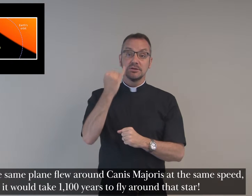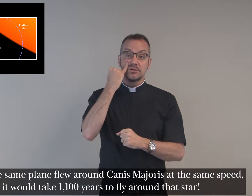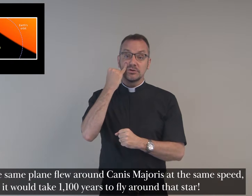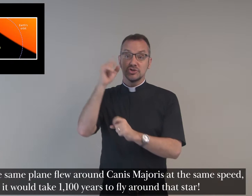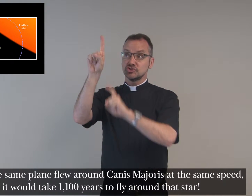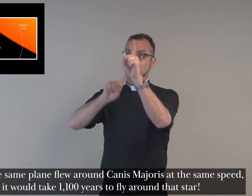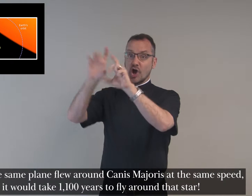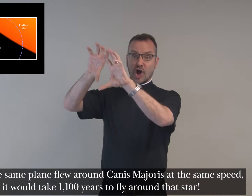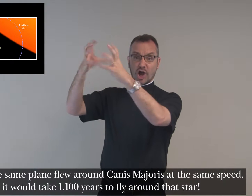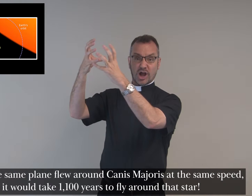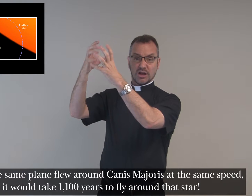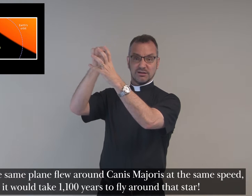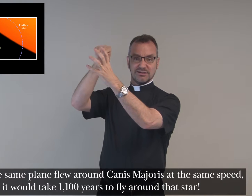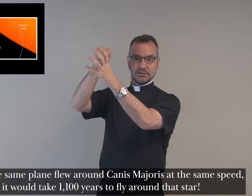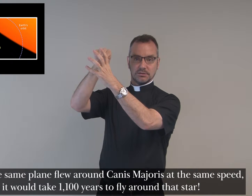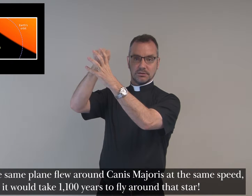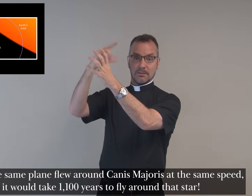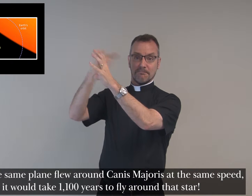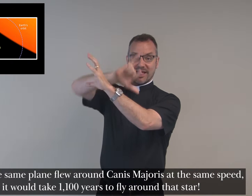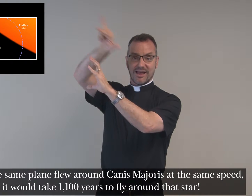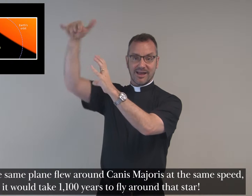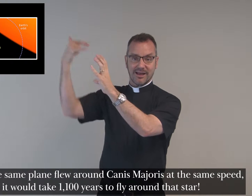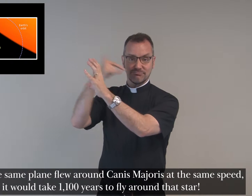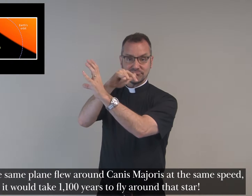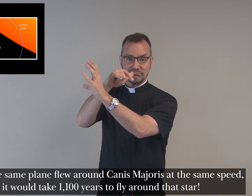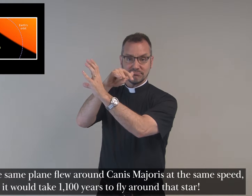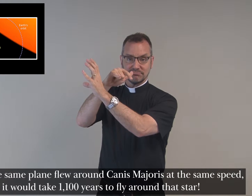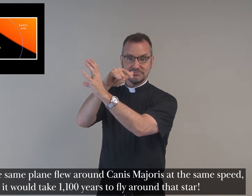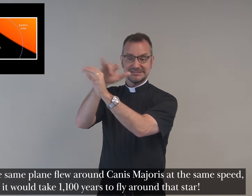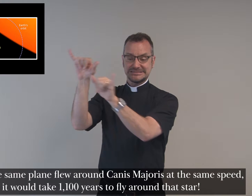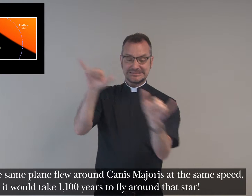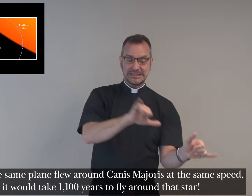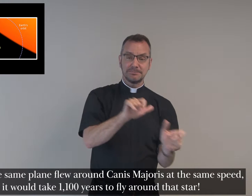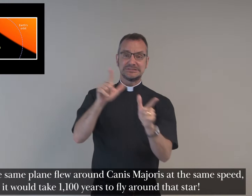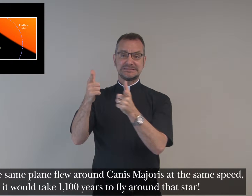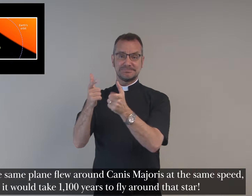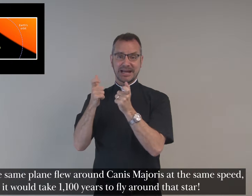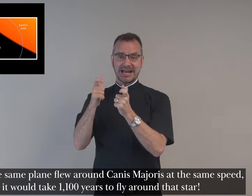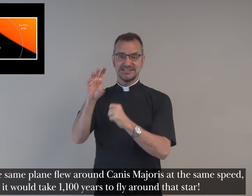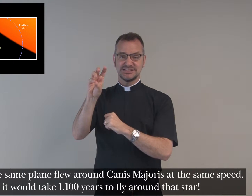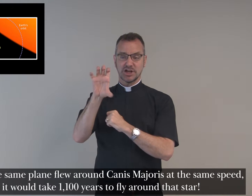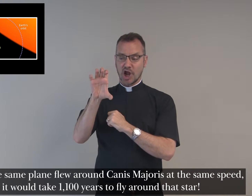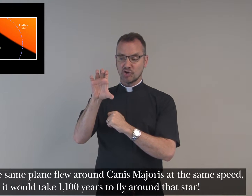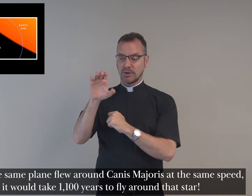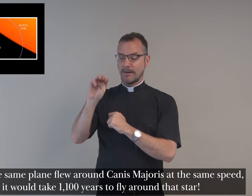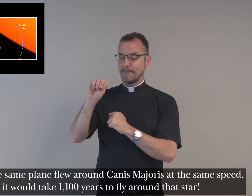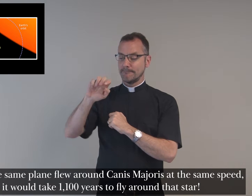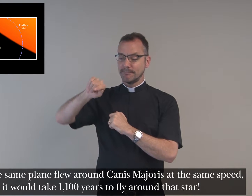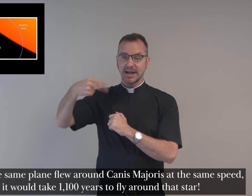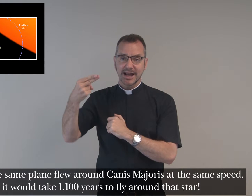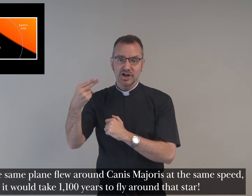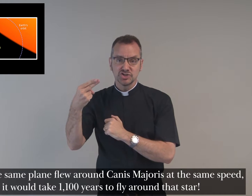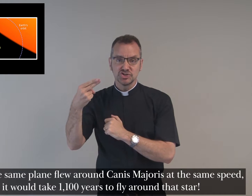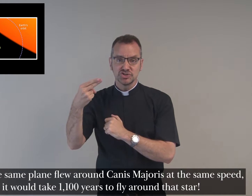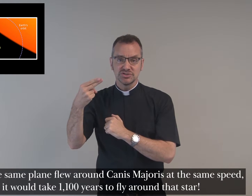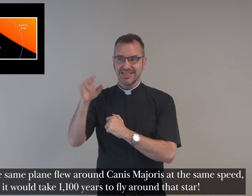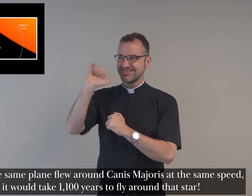Now, if the same plane flew around Canis Majoris at the same speed, it would take 1,100